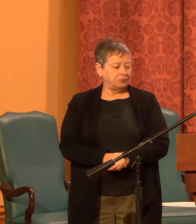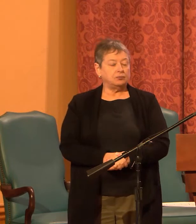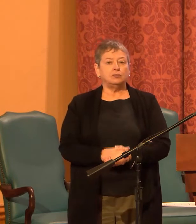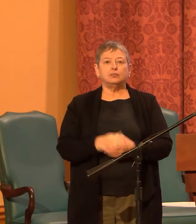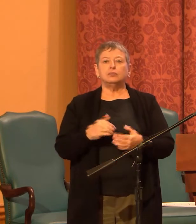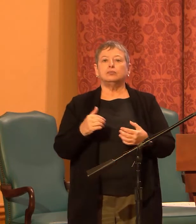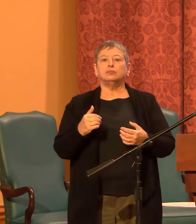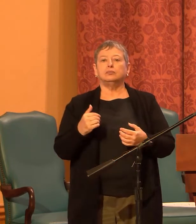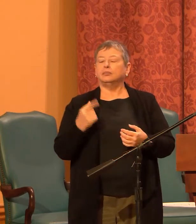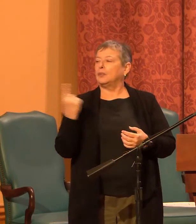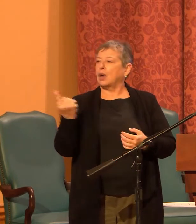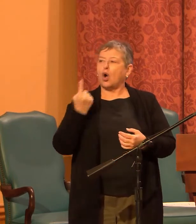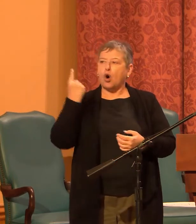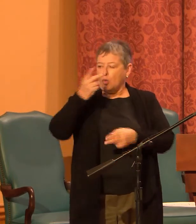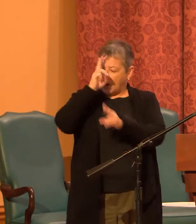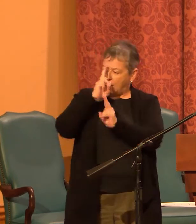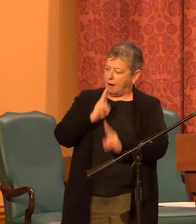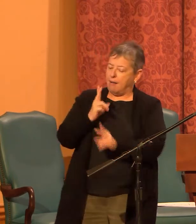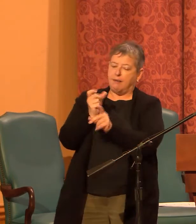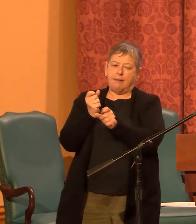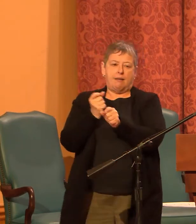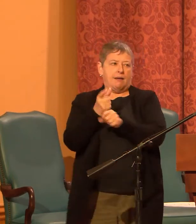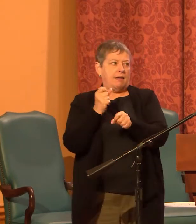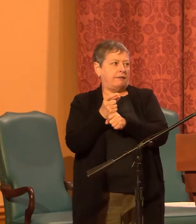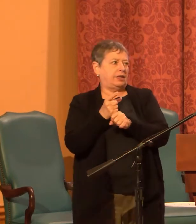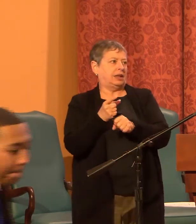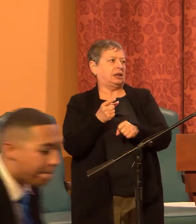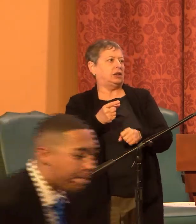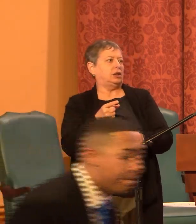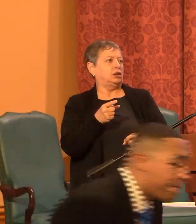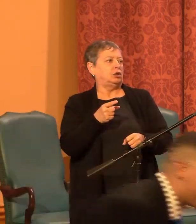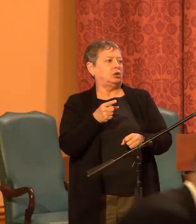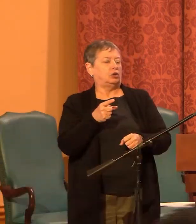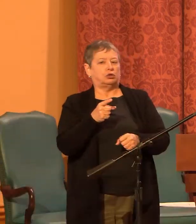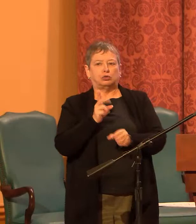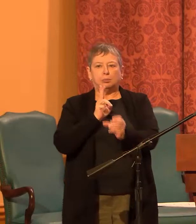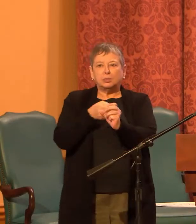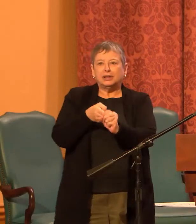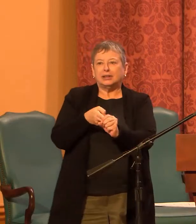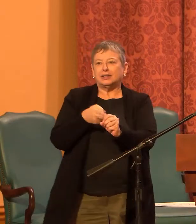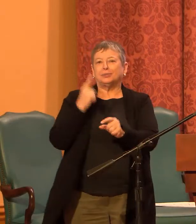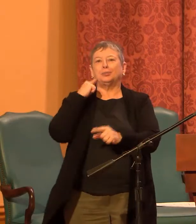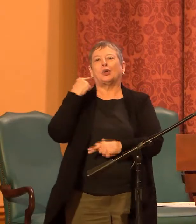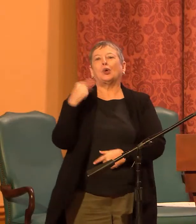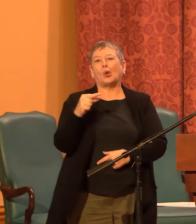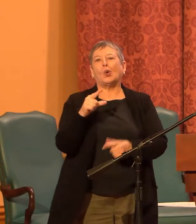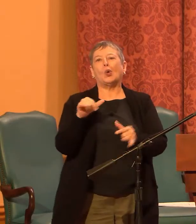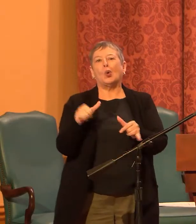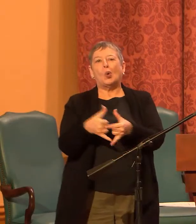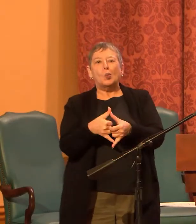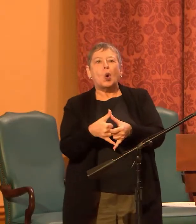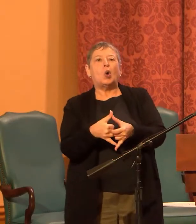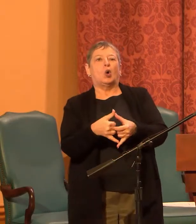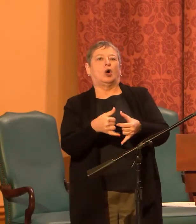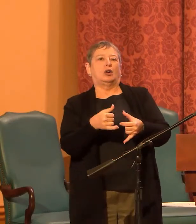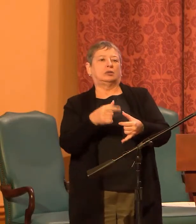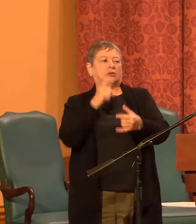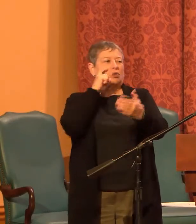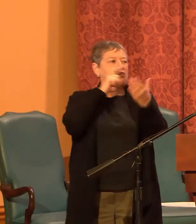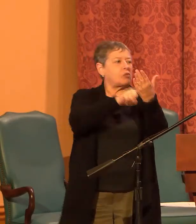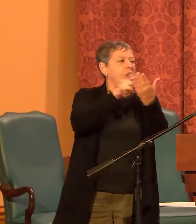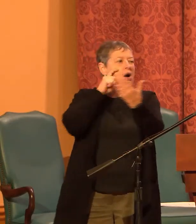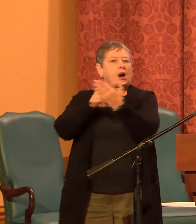It's always been an honor every year to participate in the Gold Awards and being able to